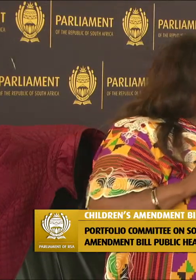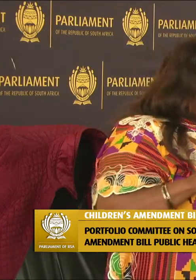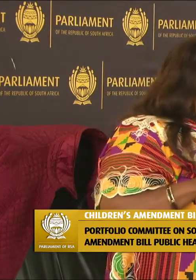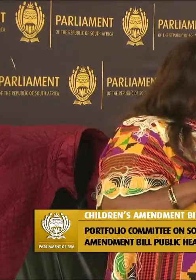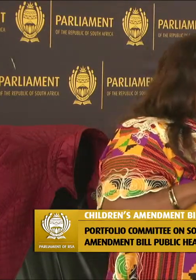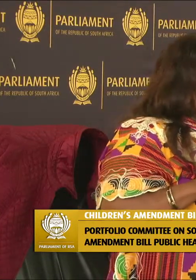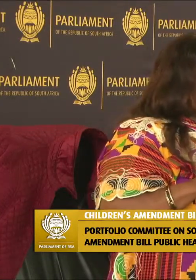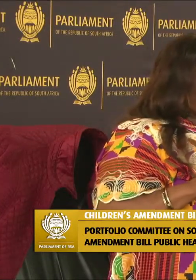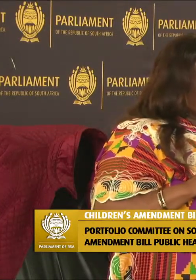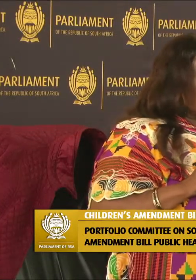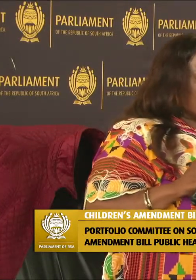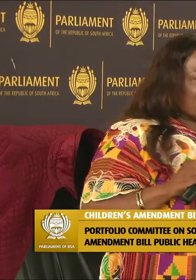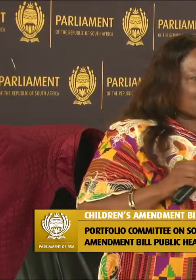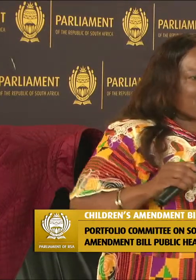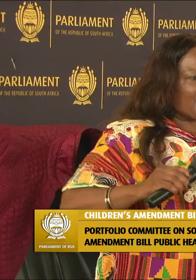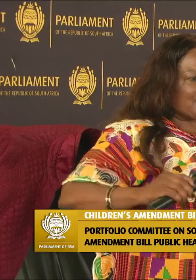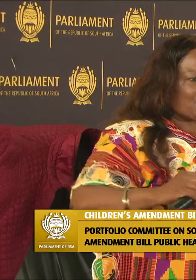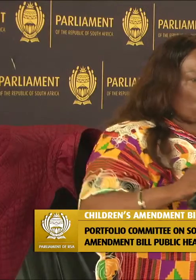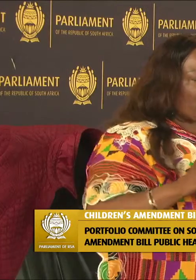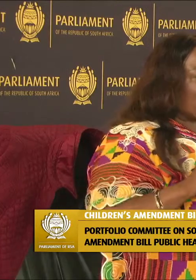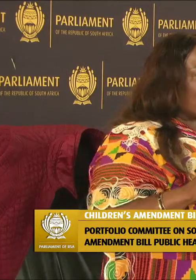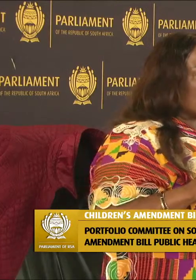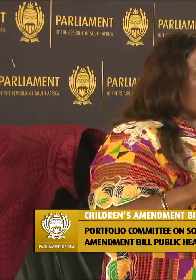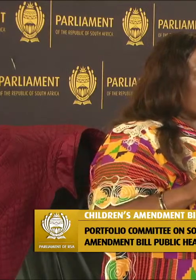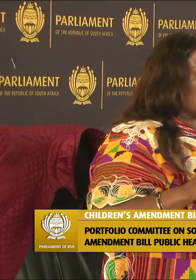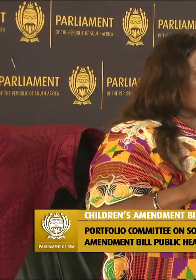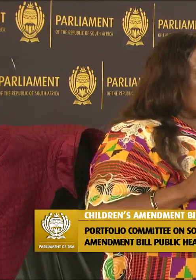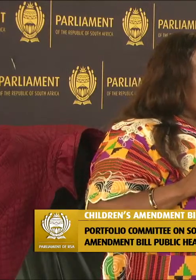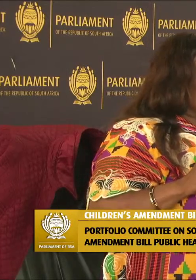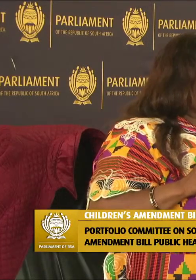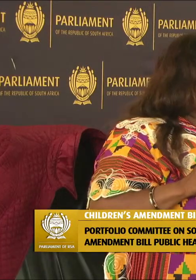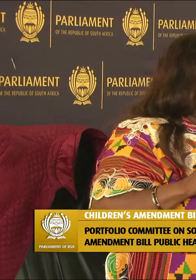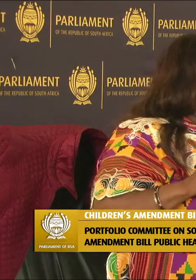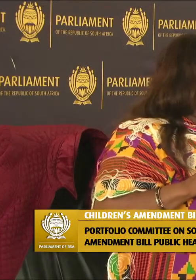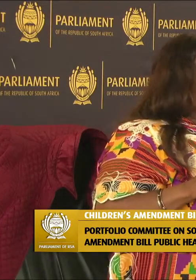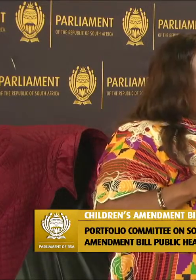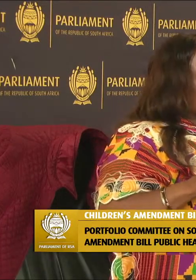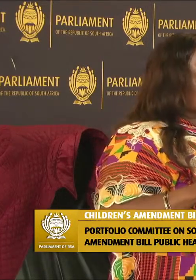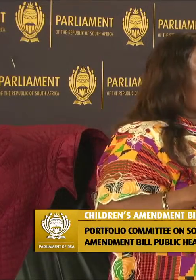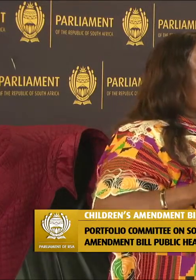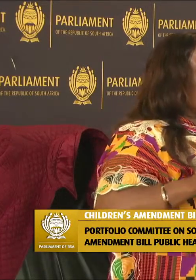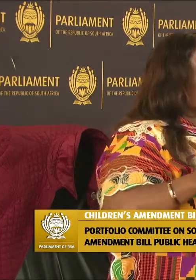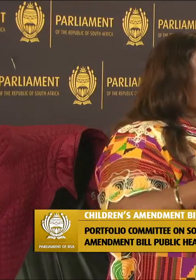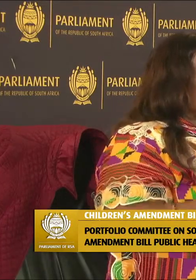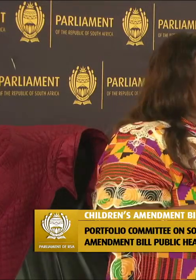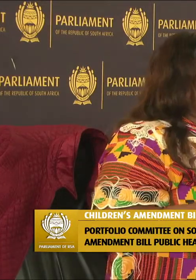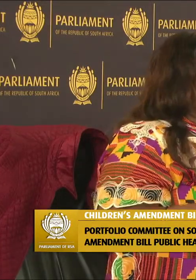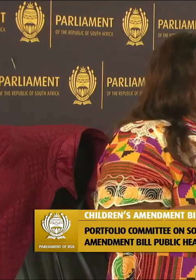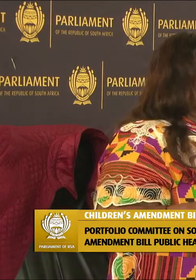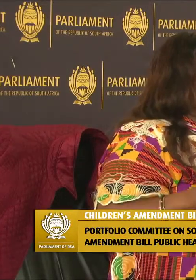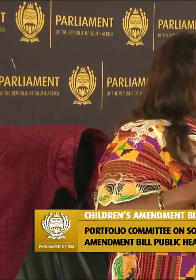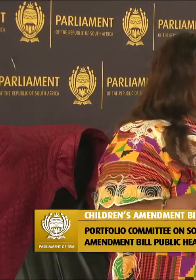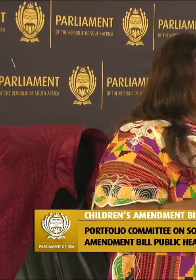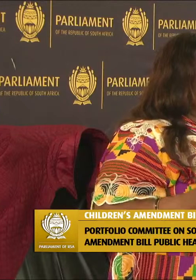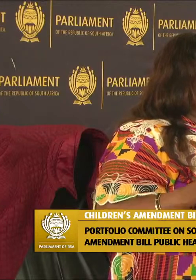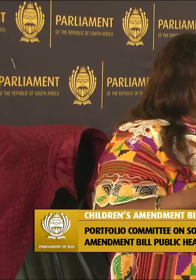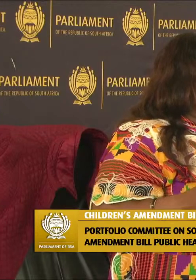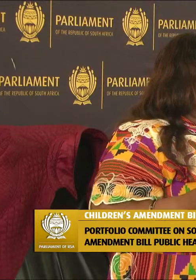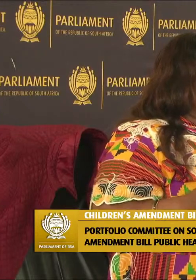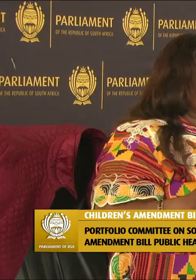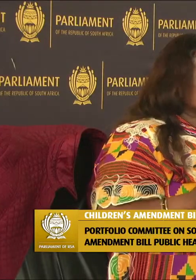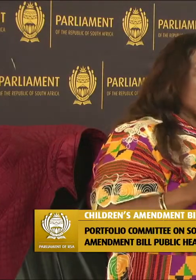kweza centers sivele savela saqokelela abantwana kuzo mhlawumbi ukwazi ukumexpose